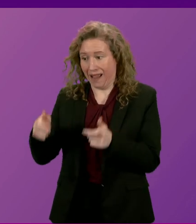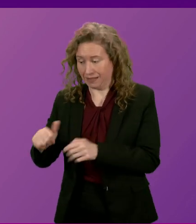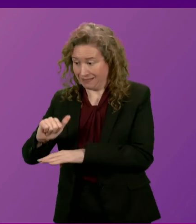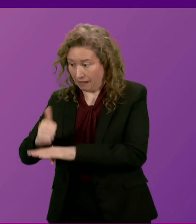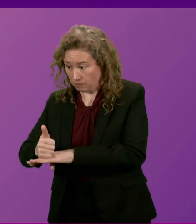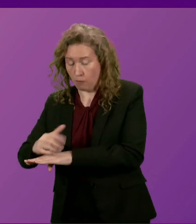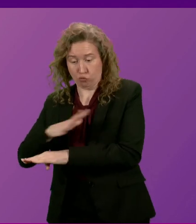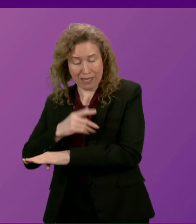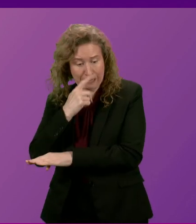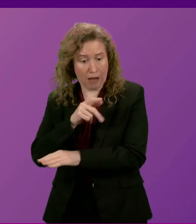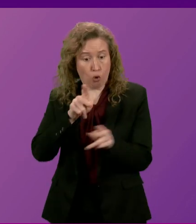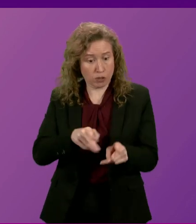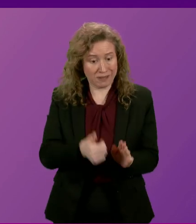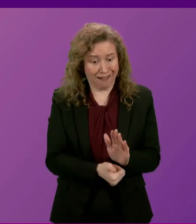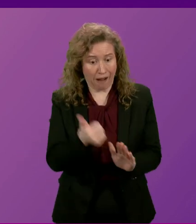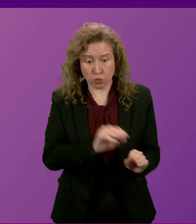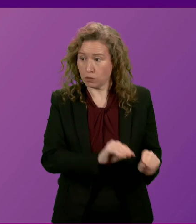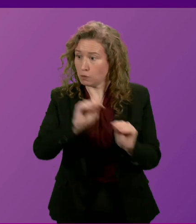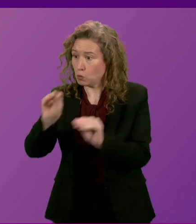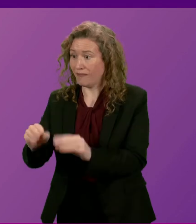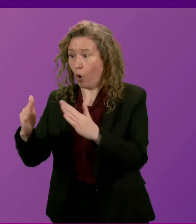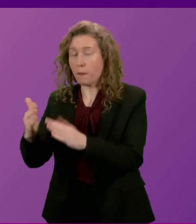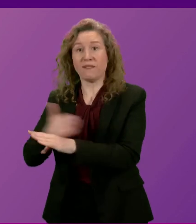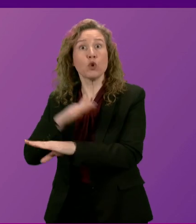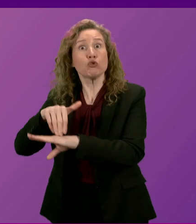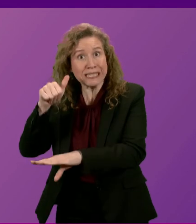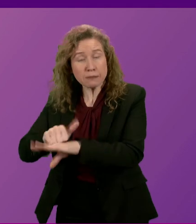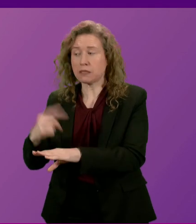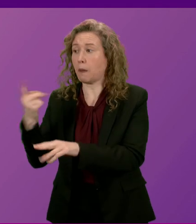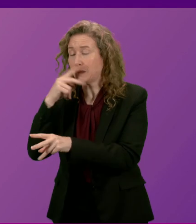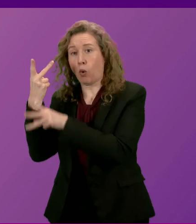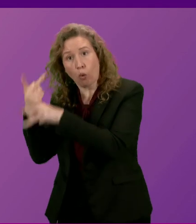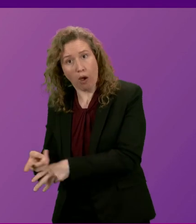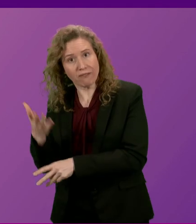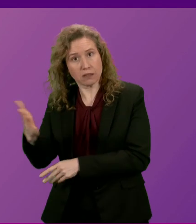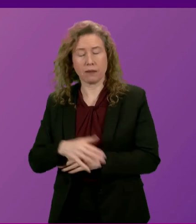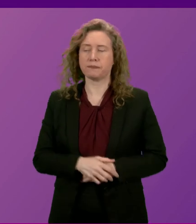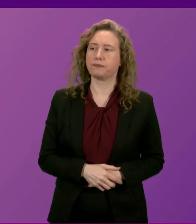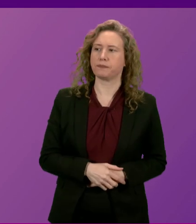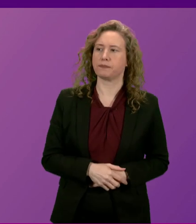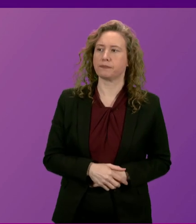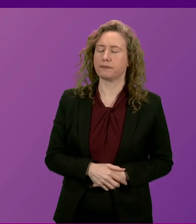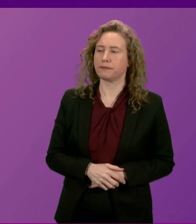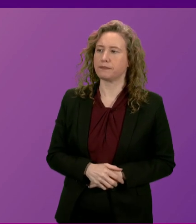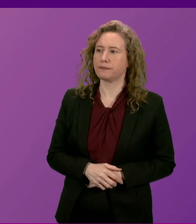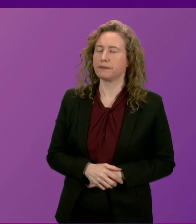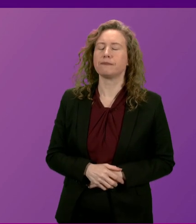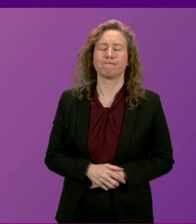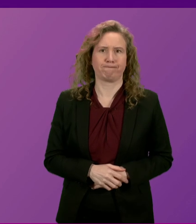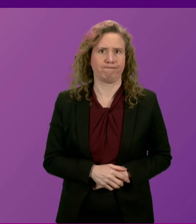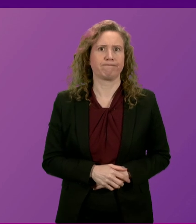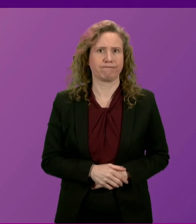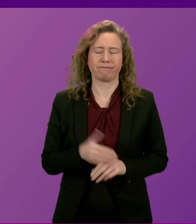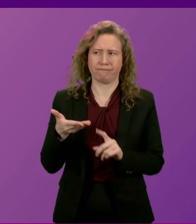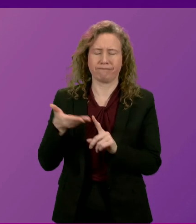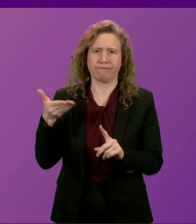needlessly stuck in hospital so that they can get home for Christmas? First Minister. Presiding Officer, acknowledge the challenges